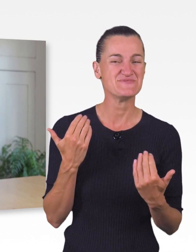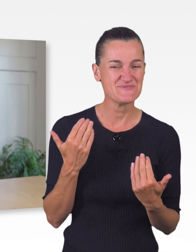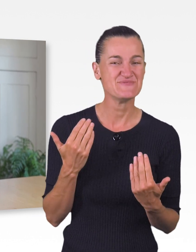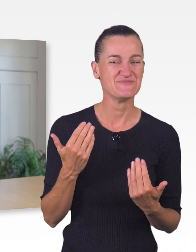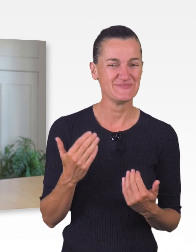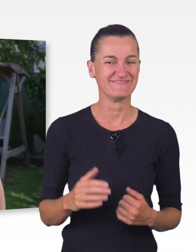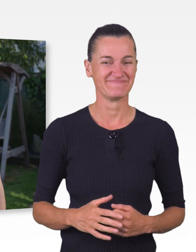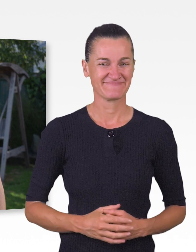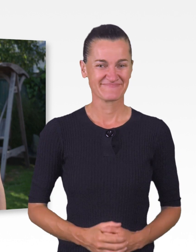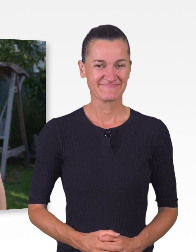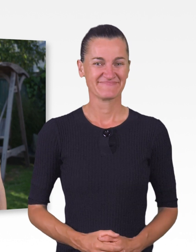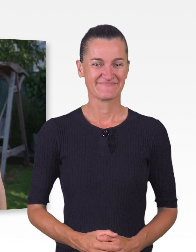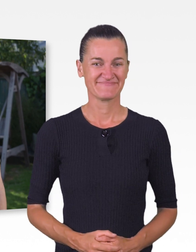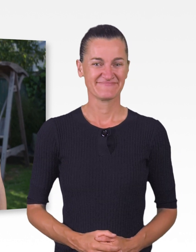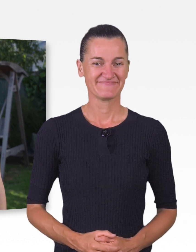gonna be cool.